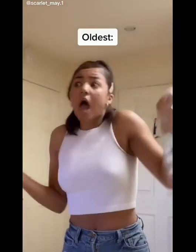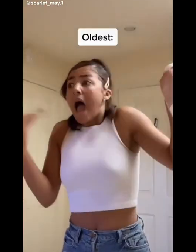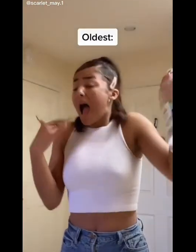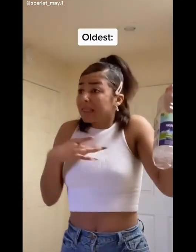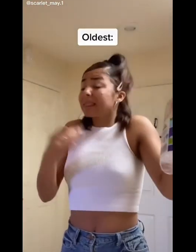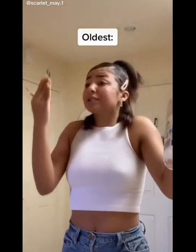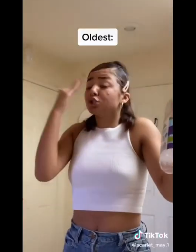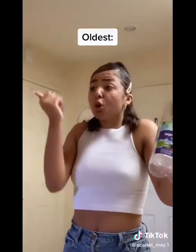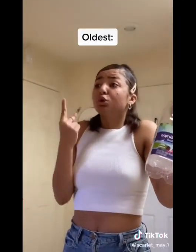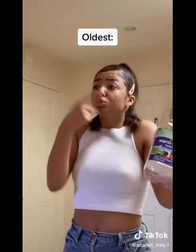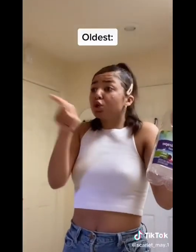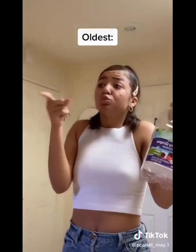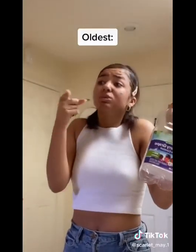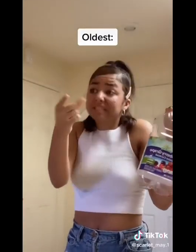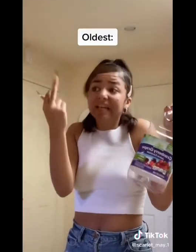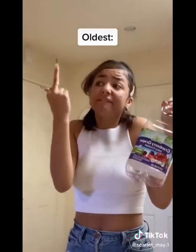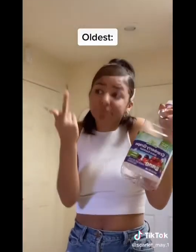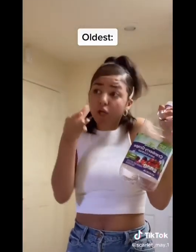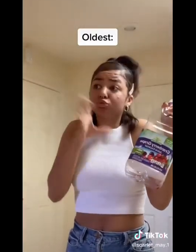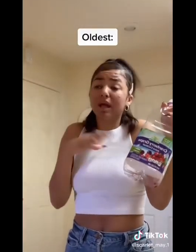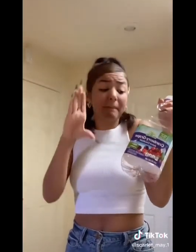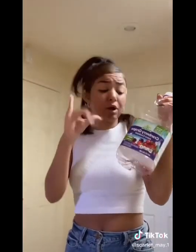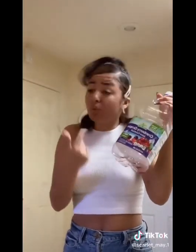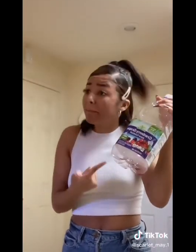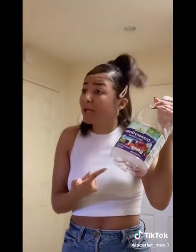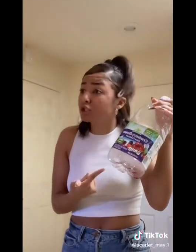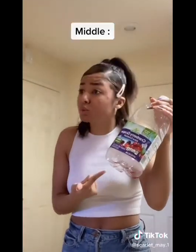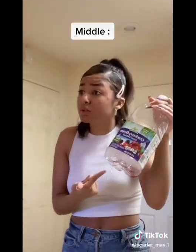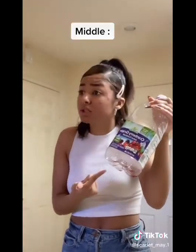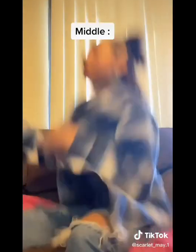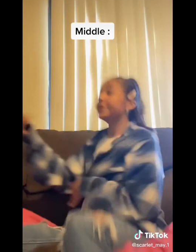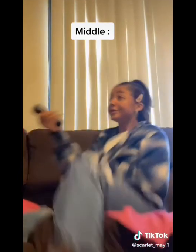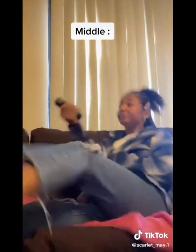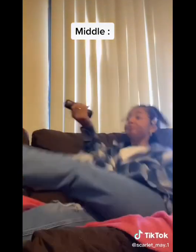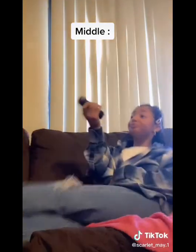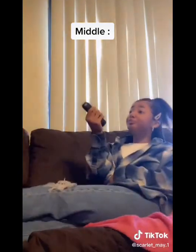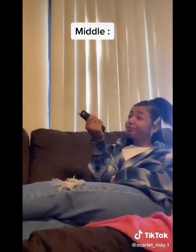I'd like to know which one of you sneaky fucks drank my cranberry juice.